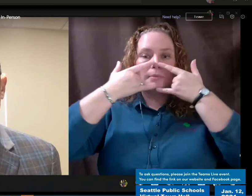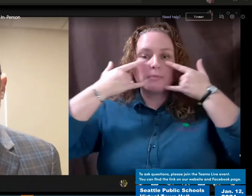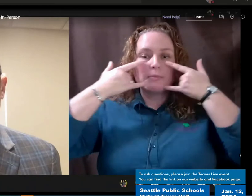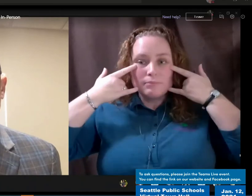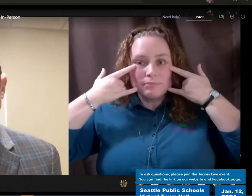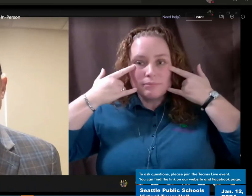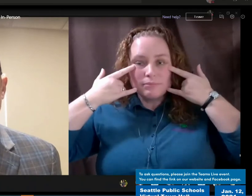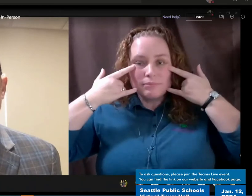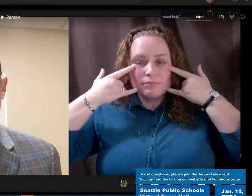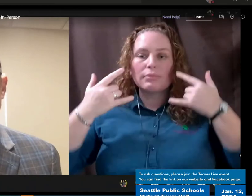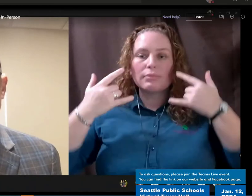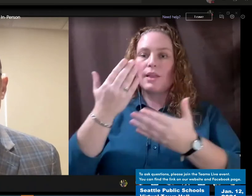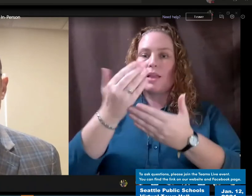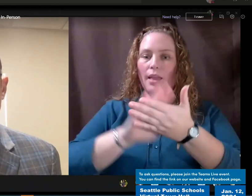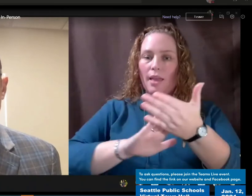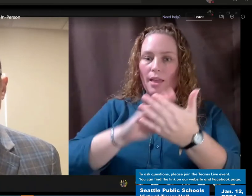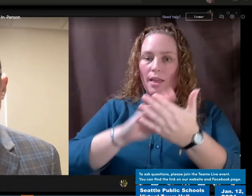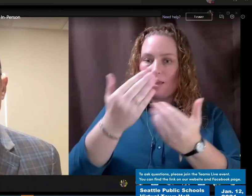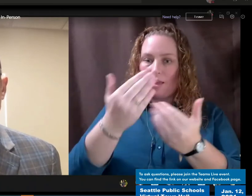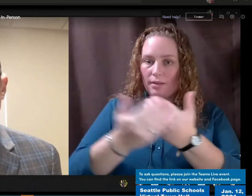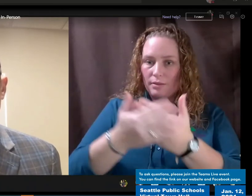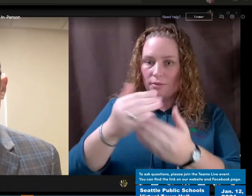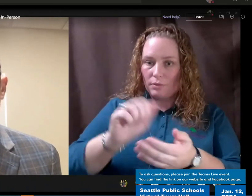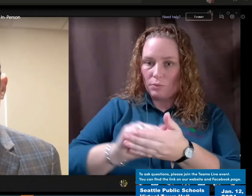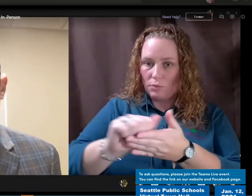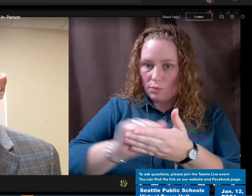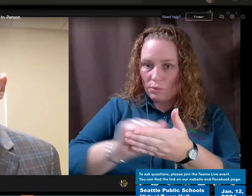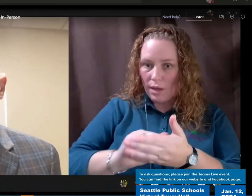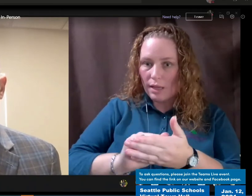hands, sanitation